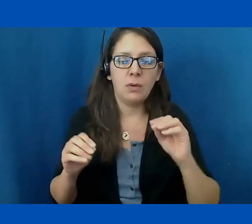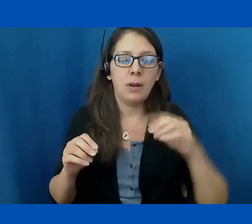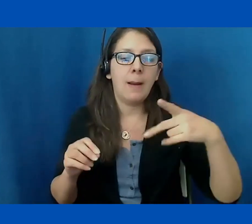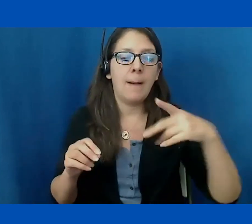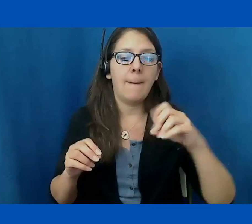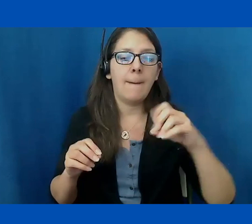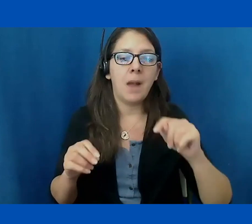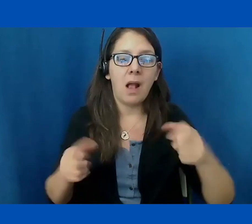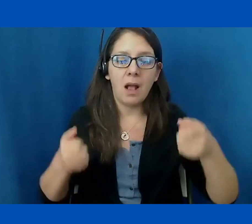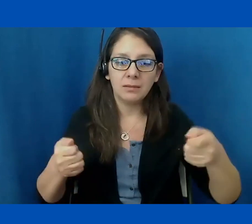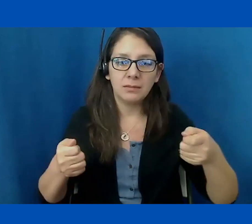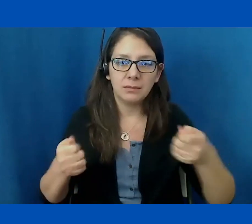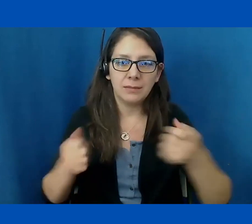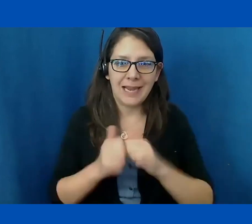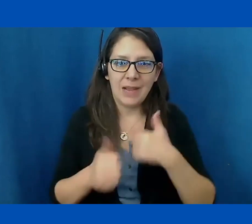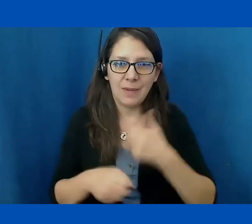without burning yourself?